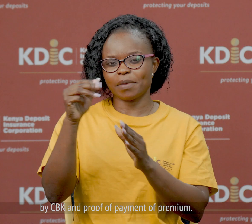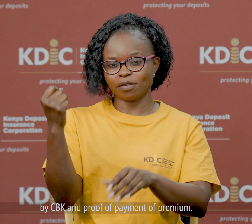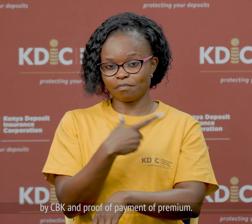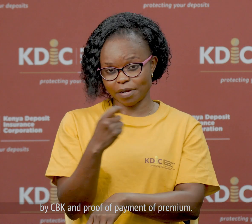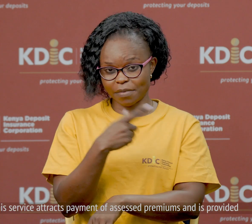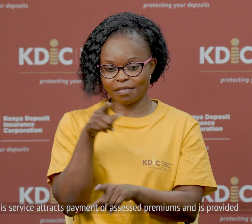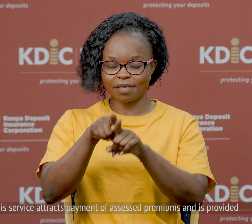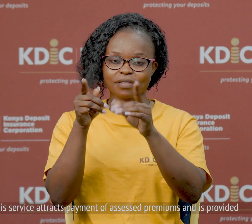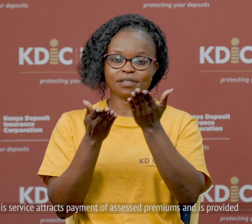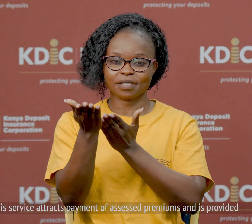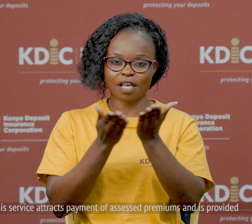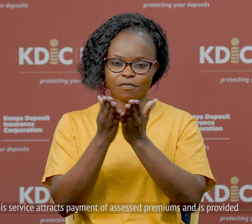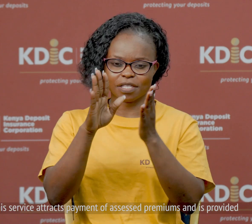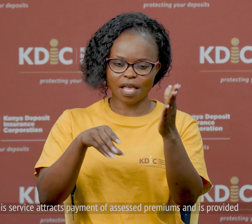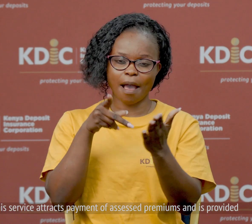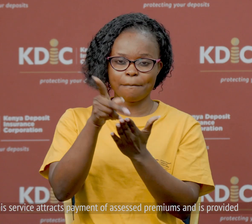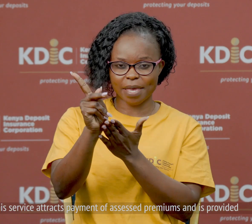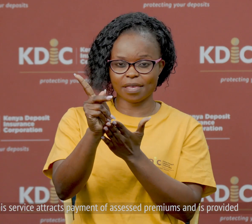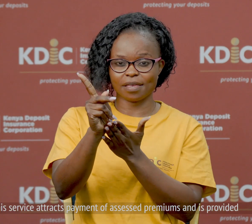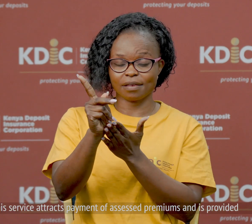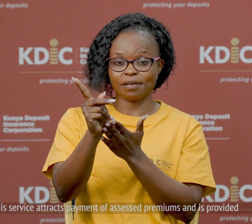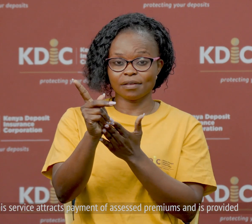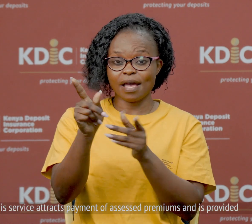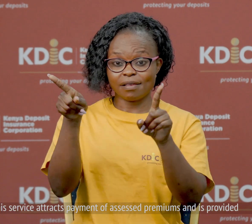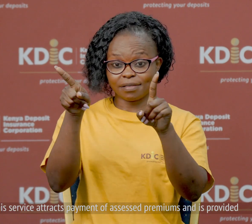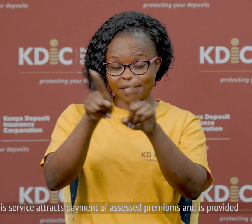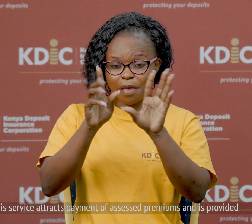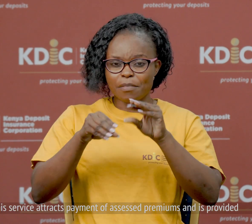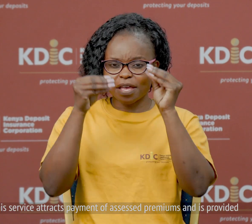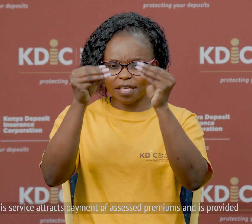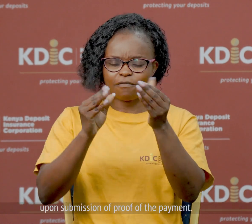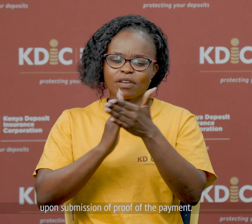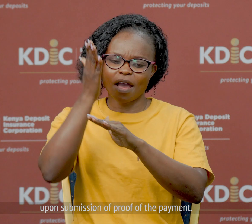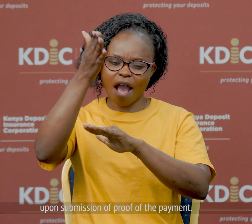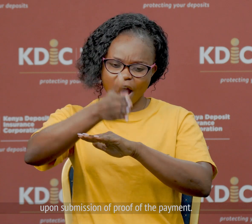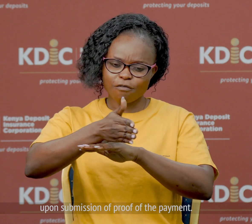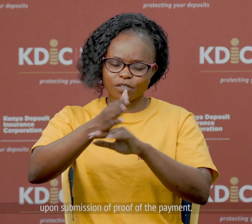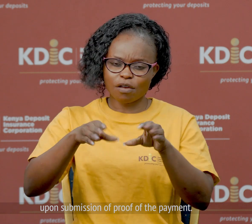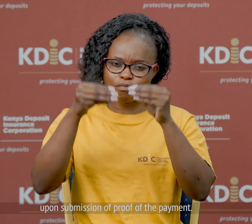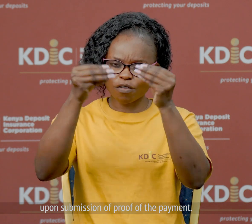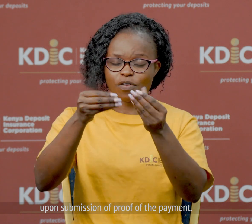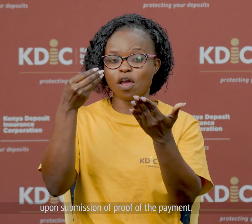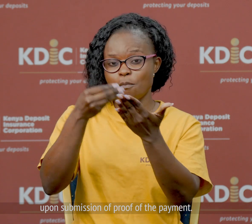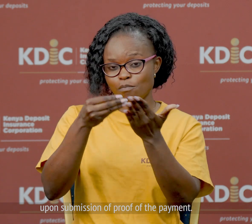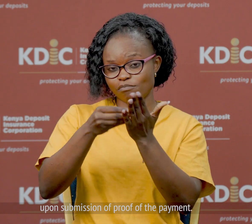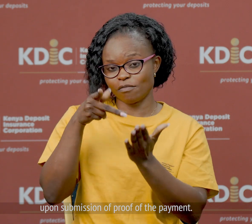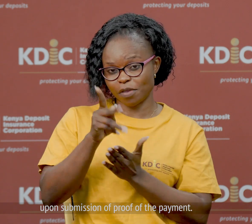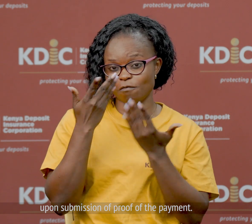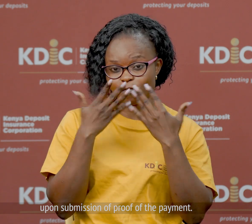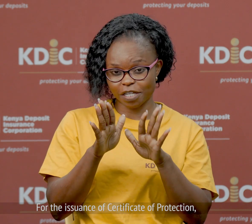premium. This service attracts a payment of assessed premiums and is provided upon submission of proof of the payment. For